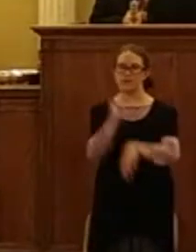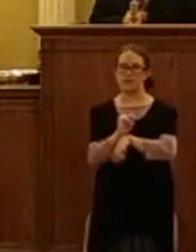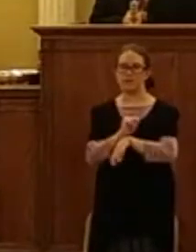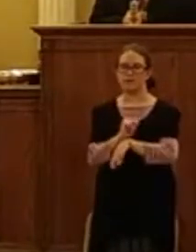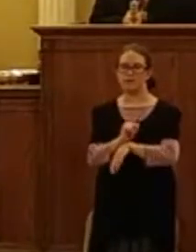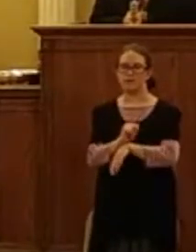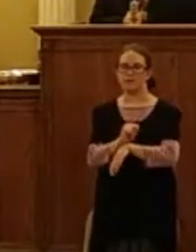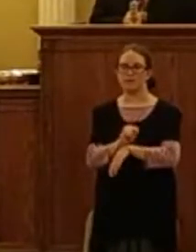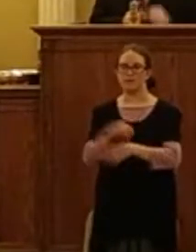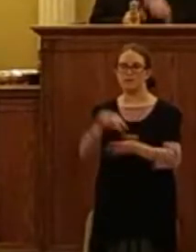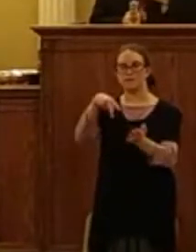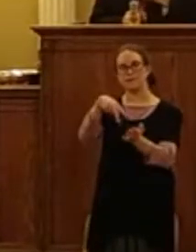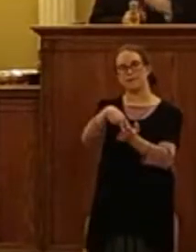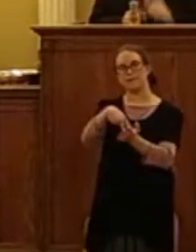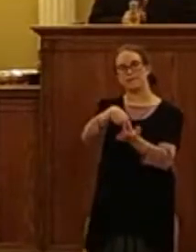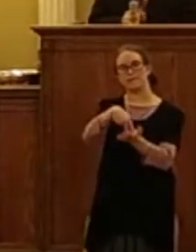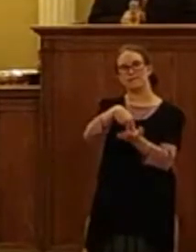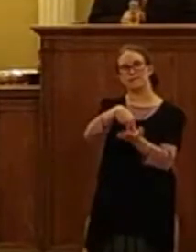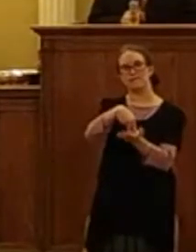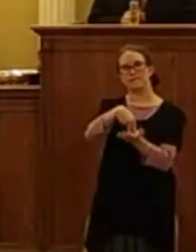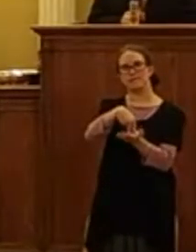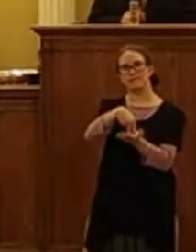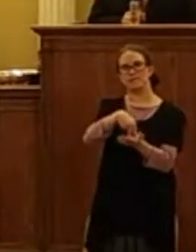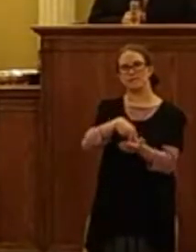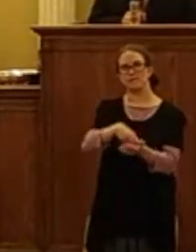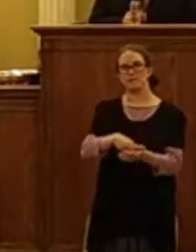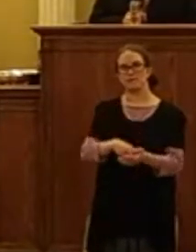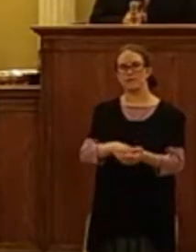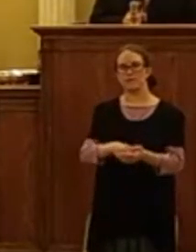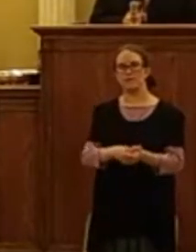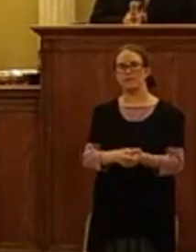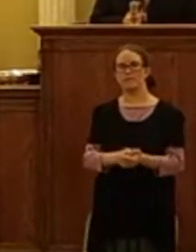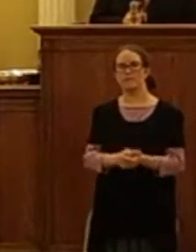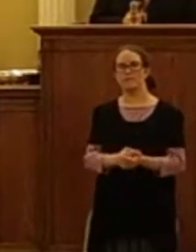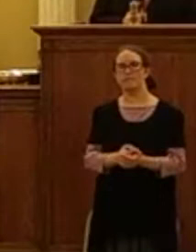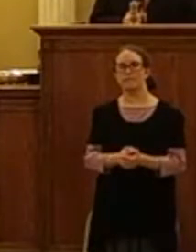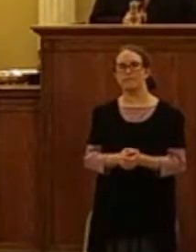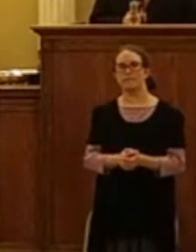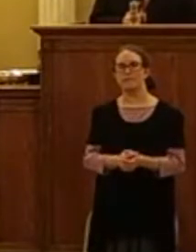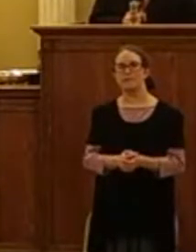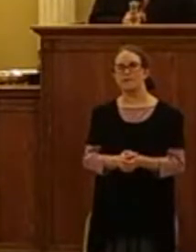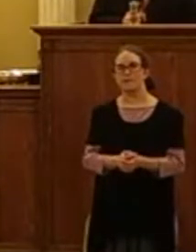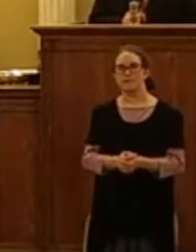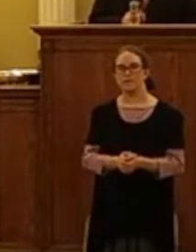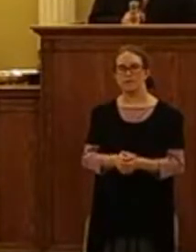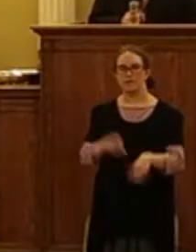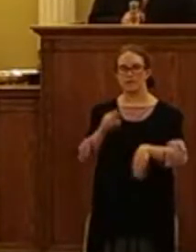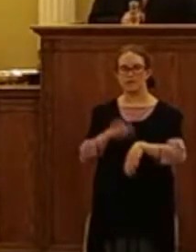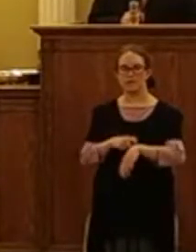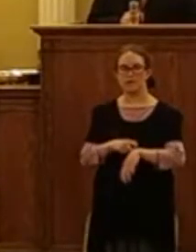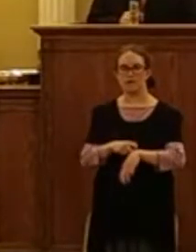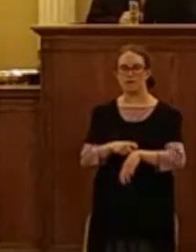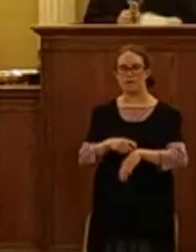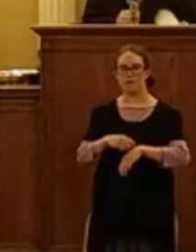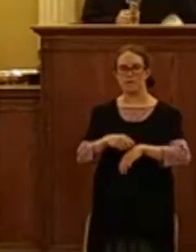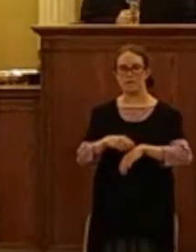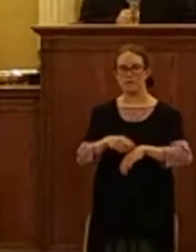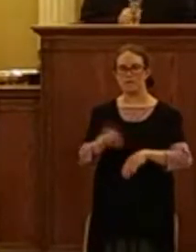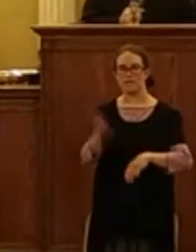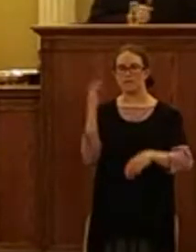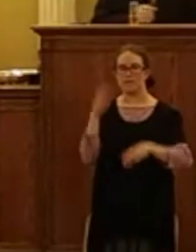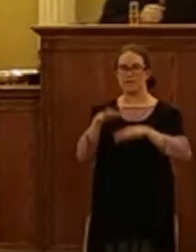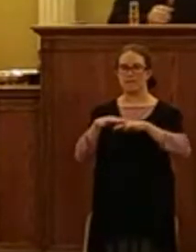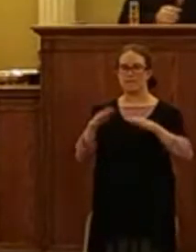was yet standing, which was a figure of the time then present, in